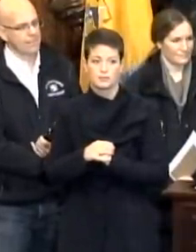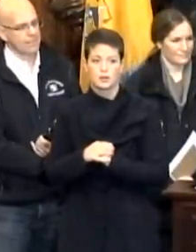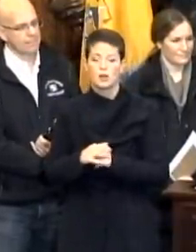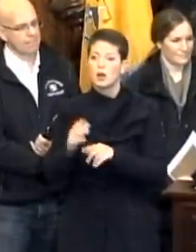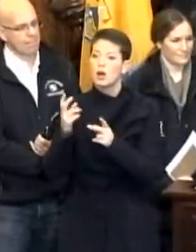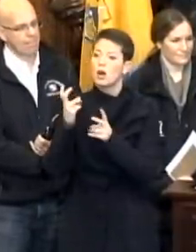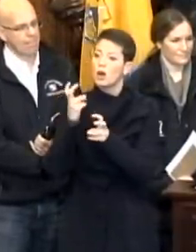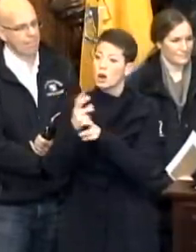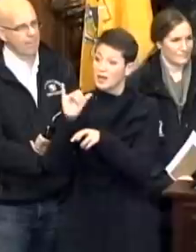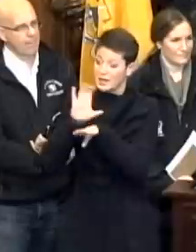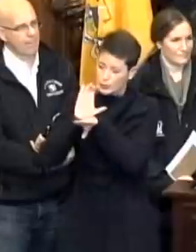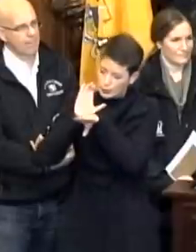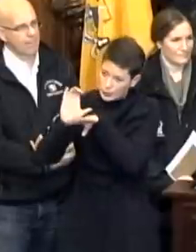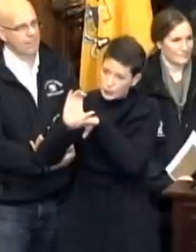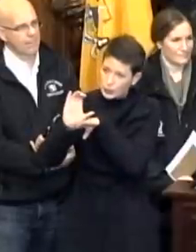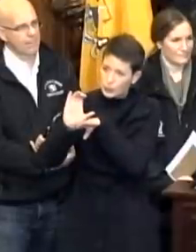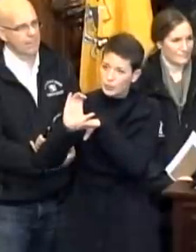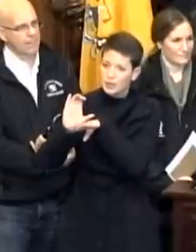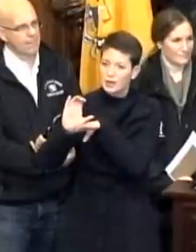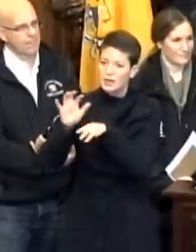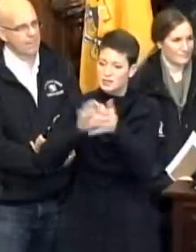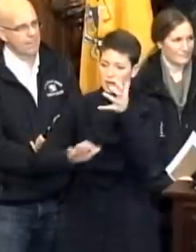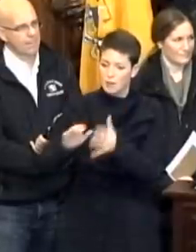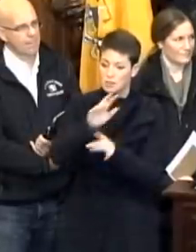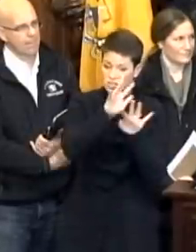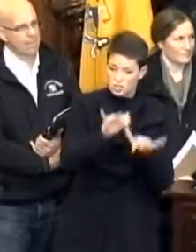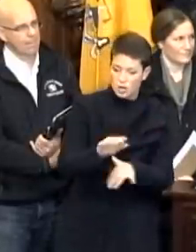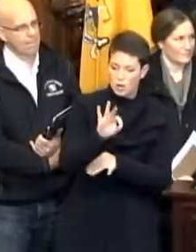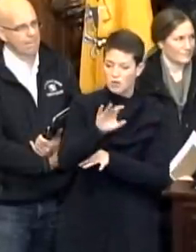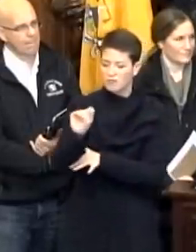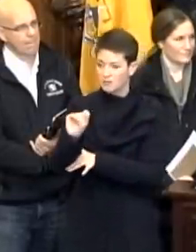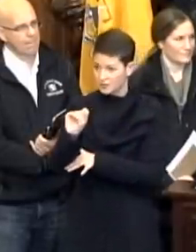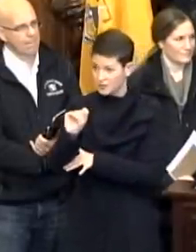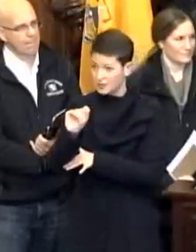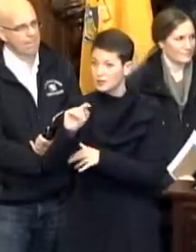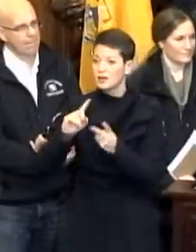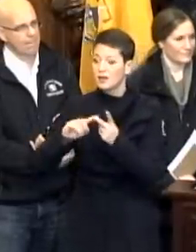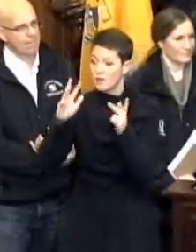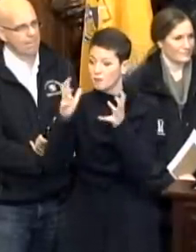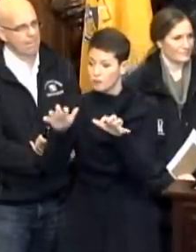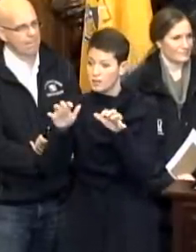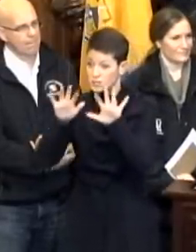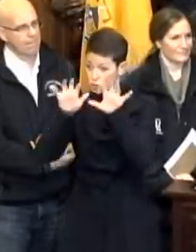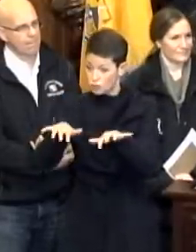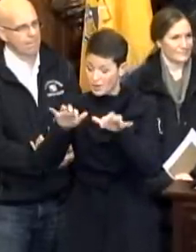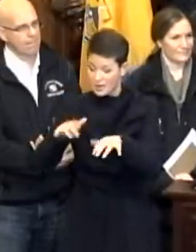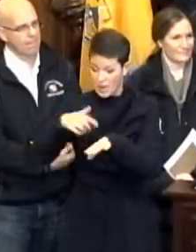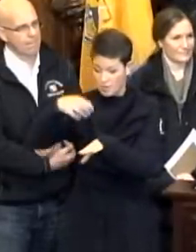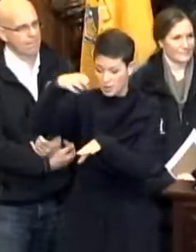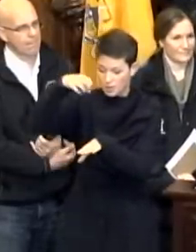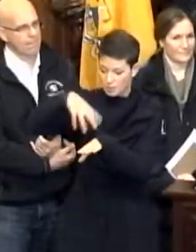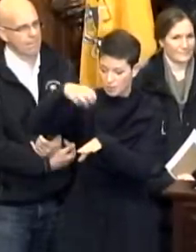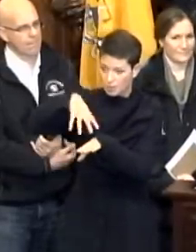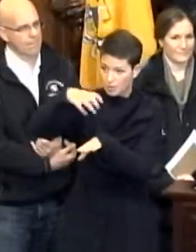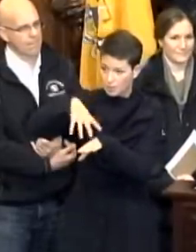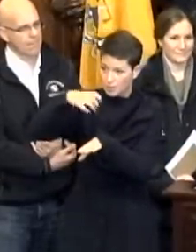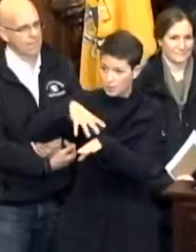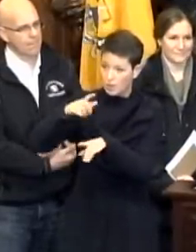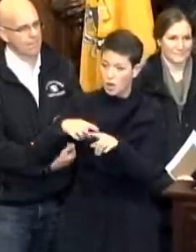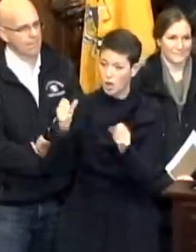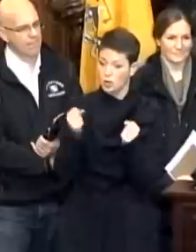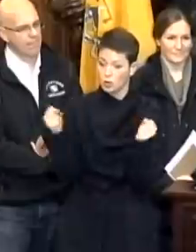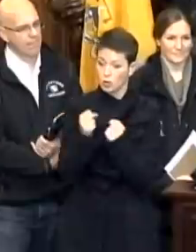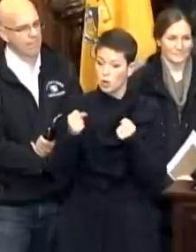Hard pack is a combination of snow, sleet, freezing rain, which when it falls on colder